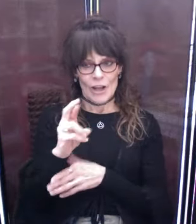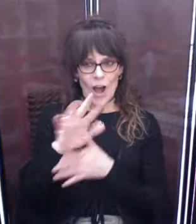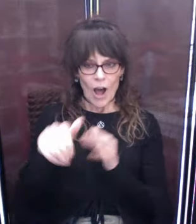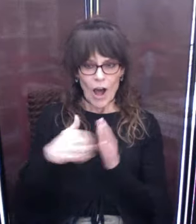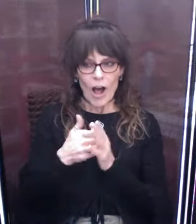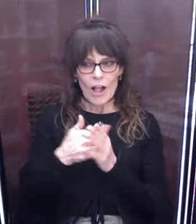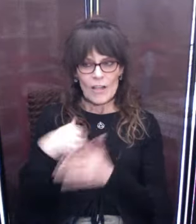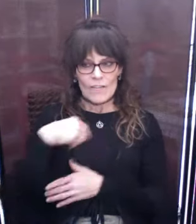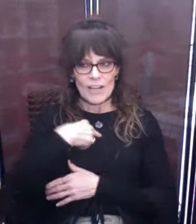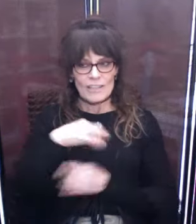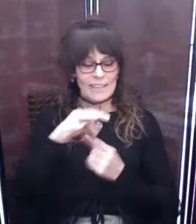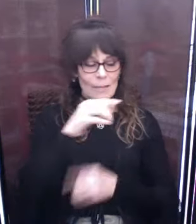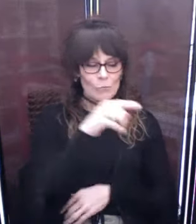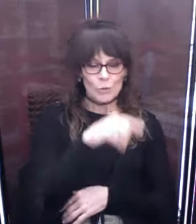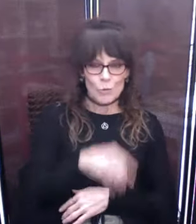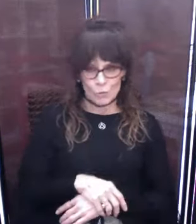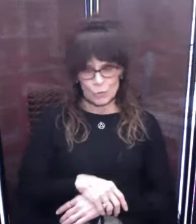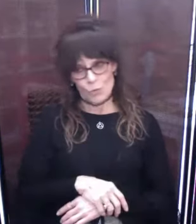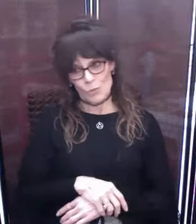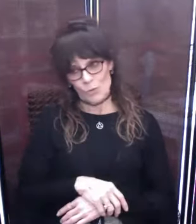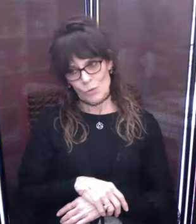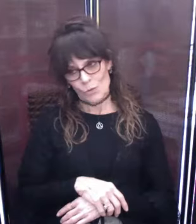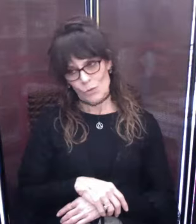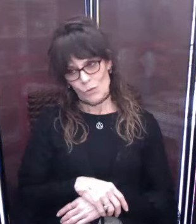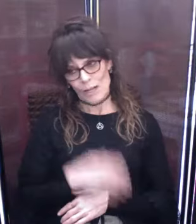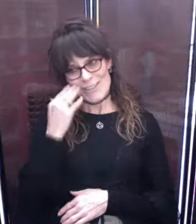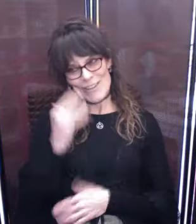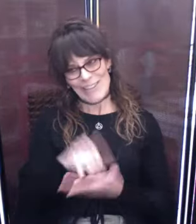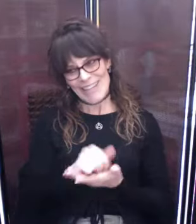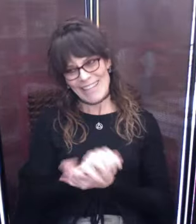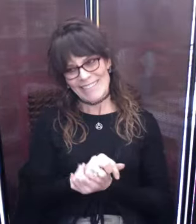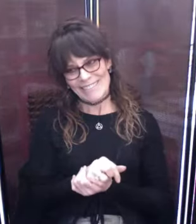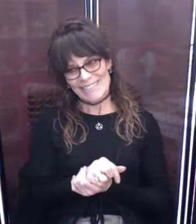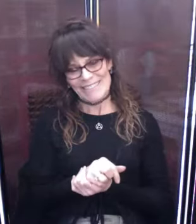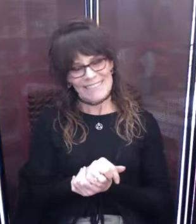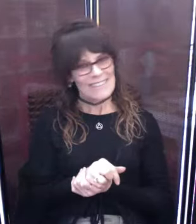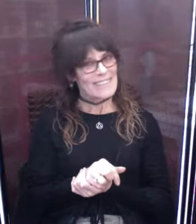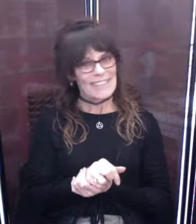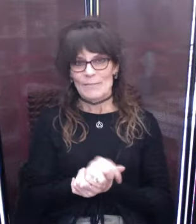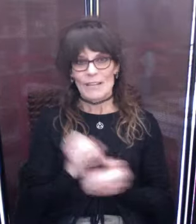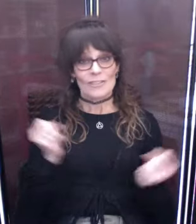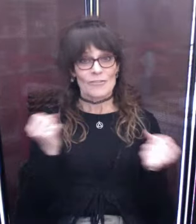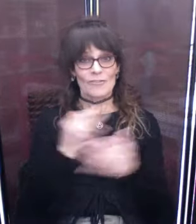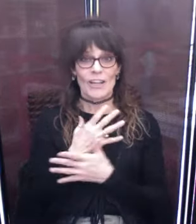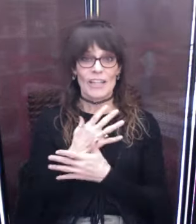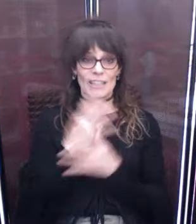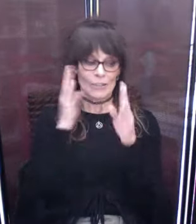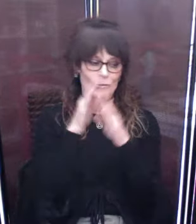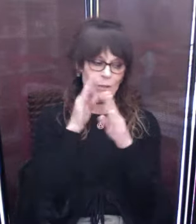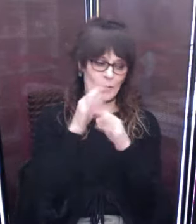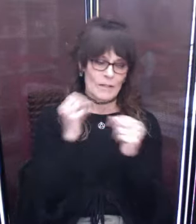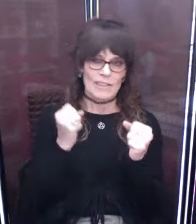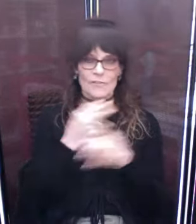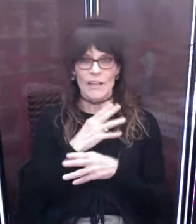right? And I had known that all along, but I was afraid to get in trouble. I was afraid of people being mad at me. I was afraid